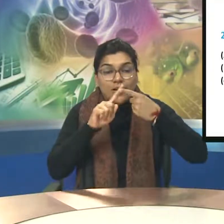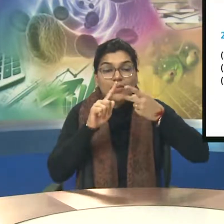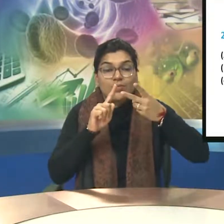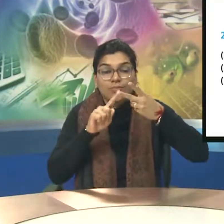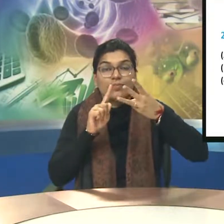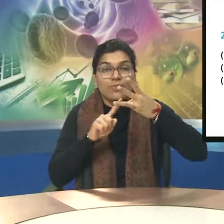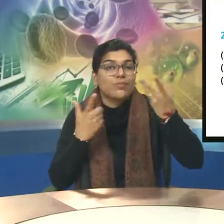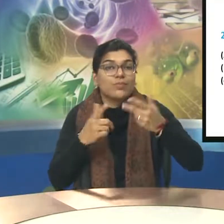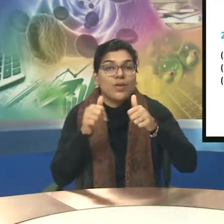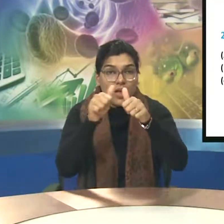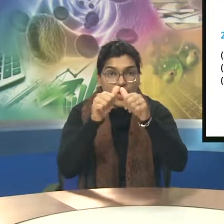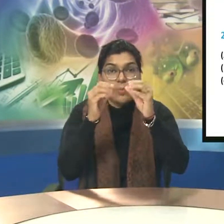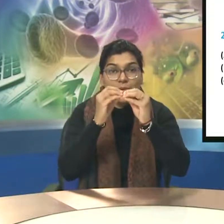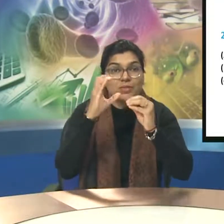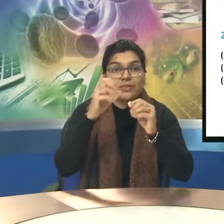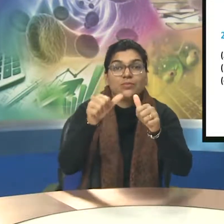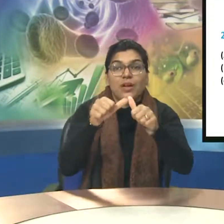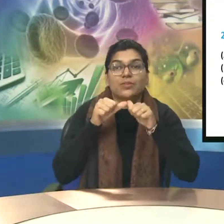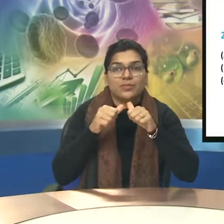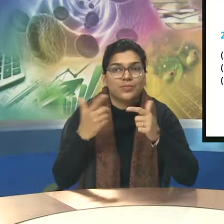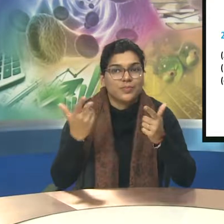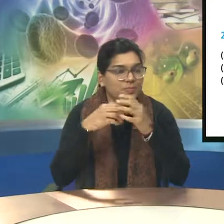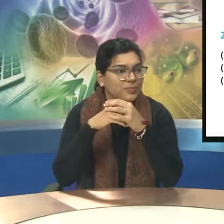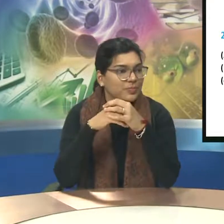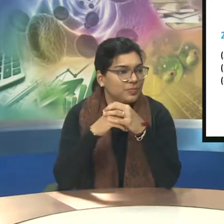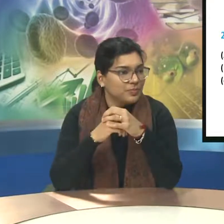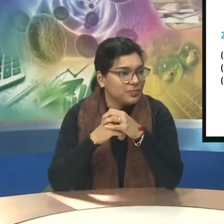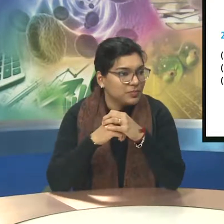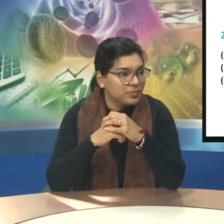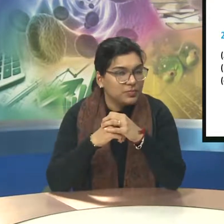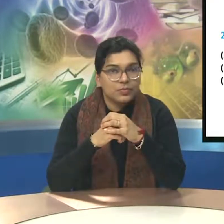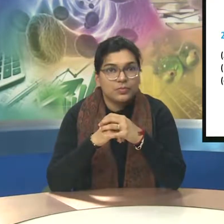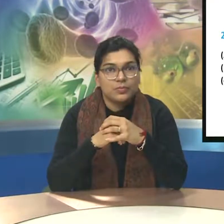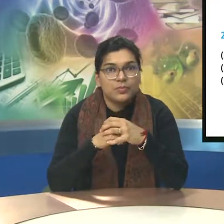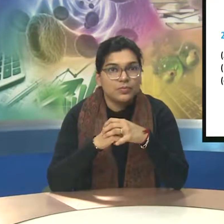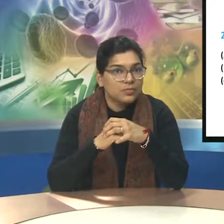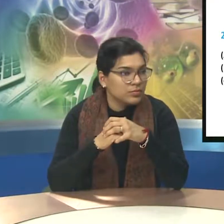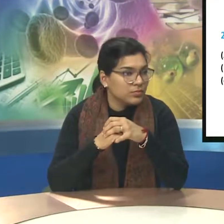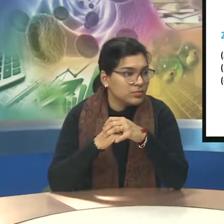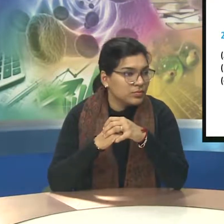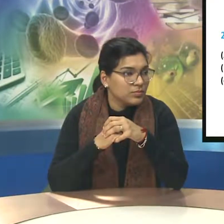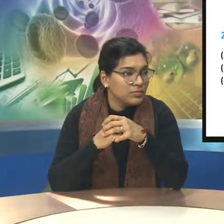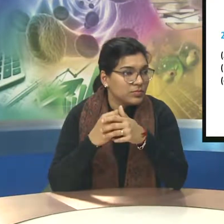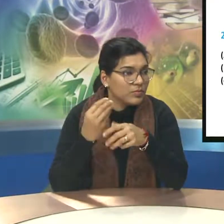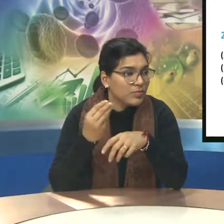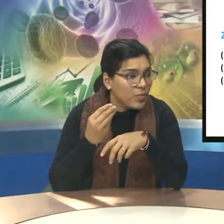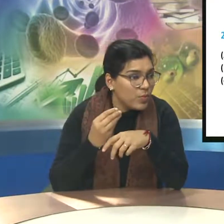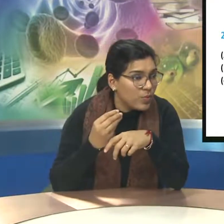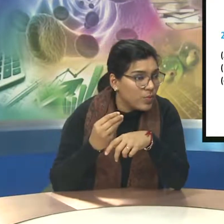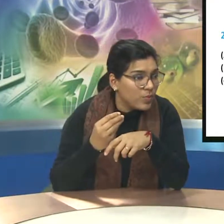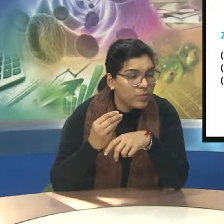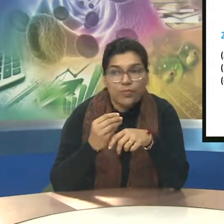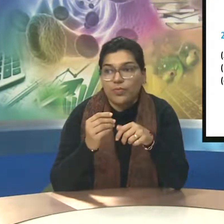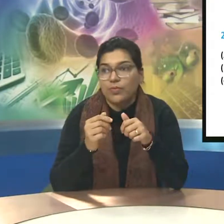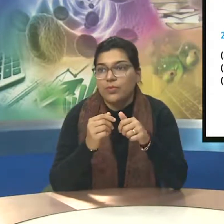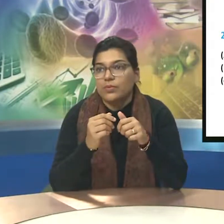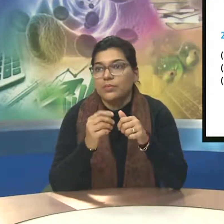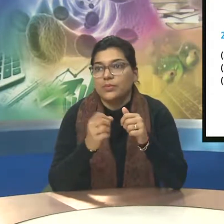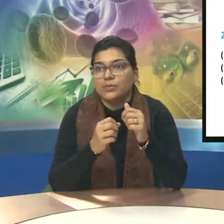That is Ctrl plus P, B Alt plus P or Shift plus P. Please